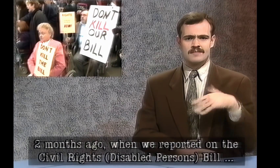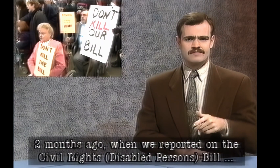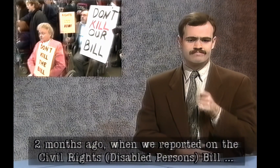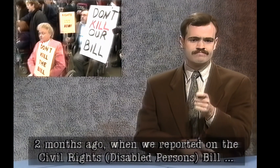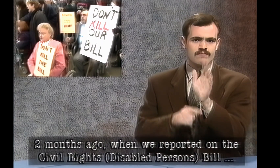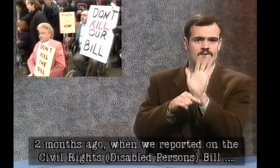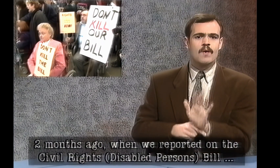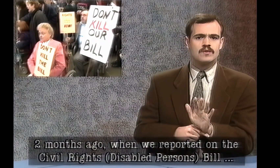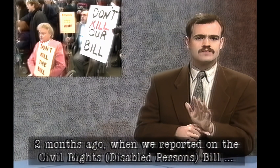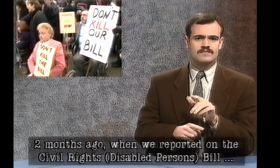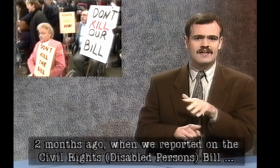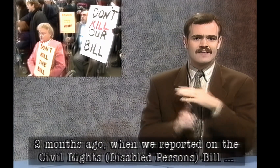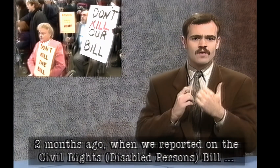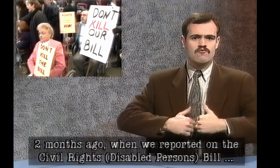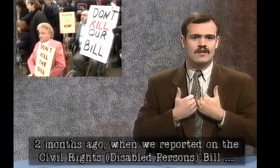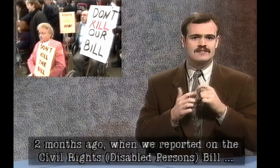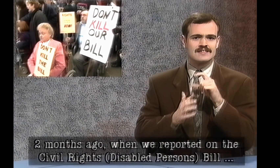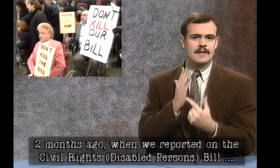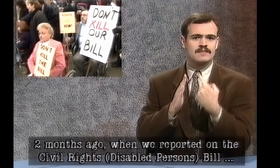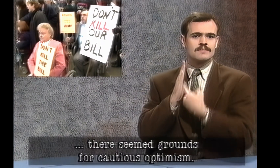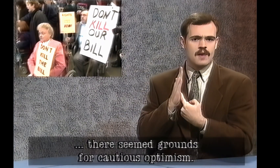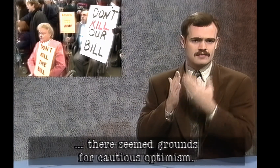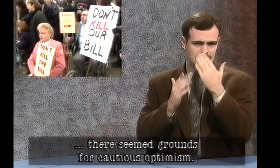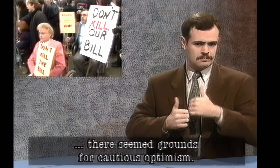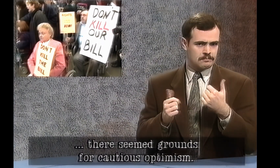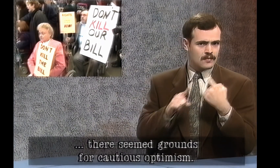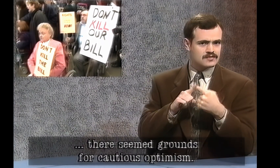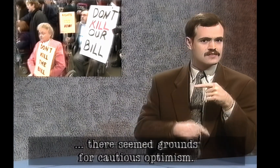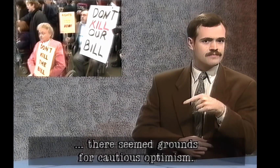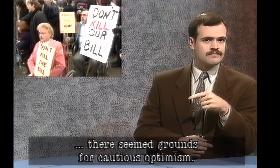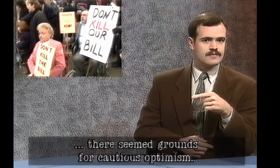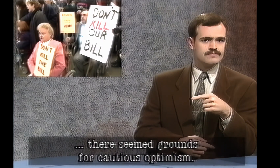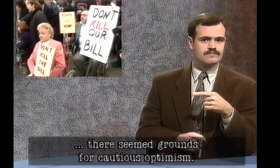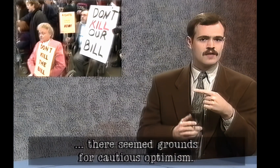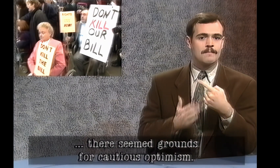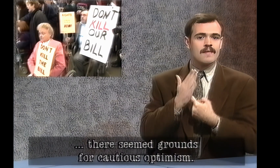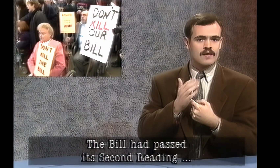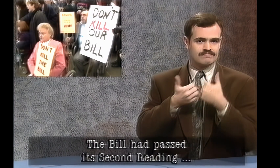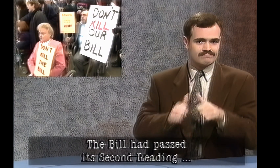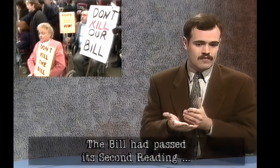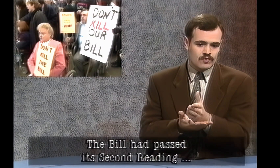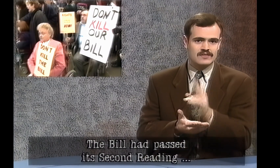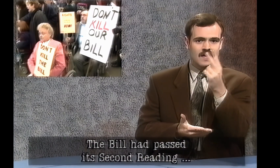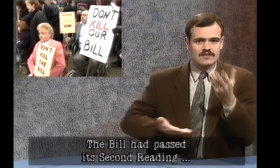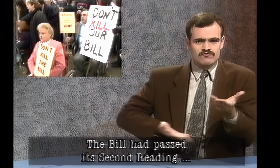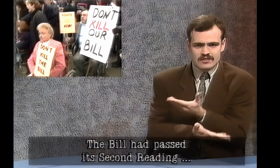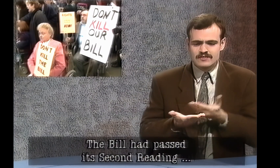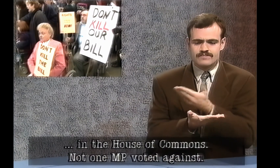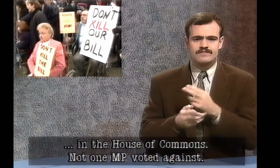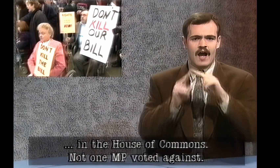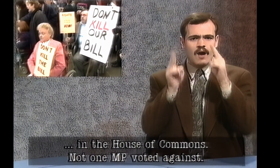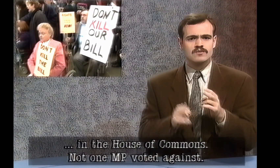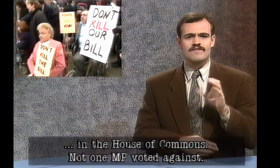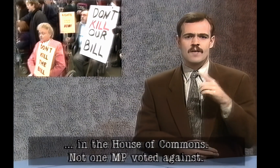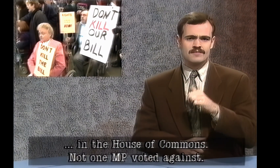we reported on the Civil Rights Disabled Persons Bill, there seemed grounds for cautious optimism. The bill had passed its second reading in the